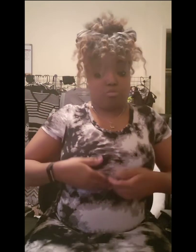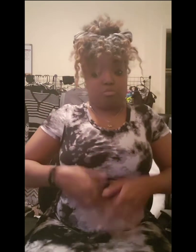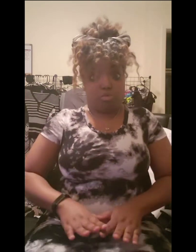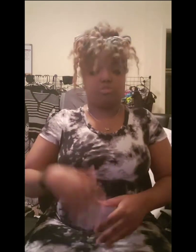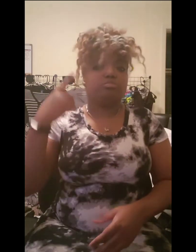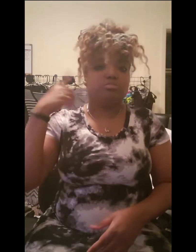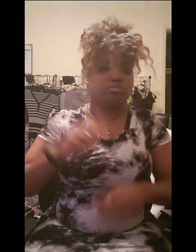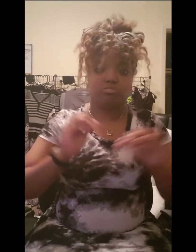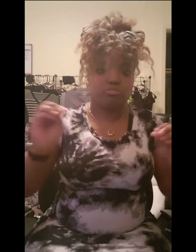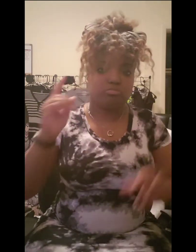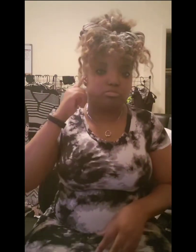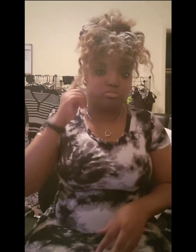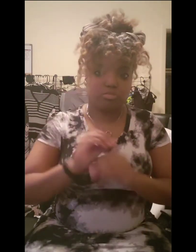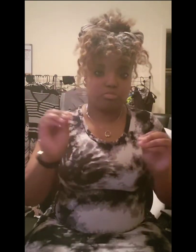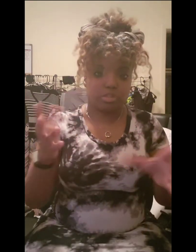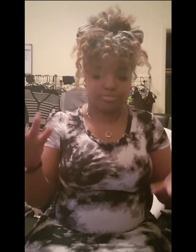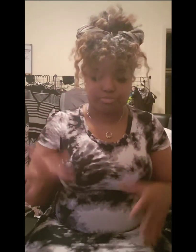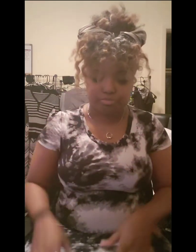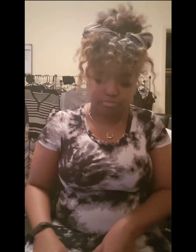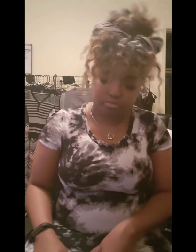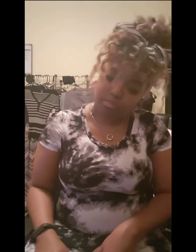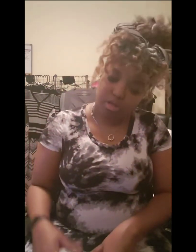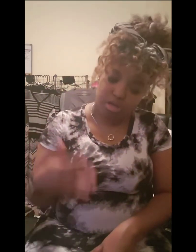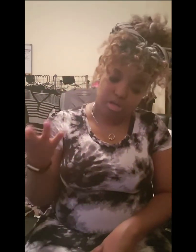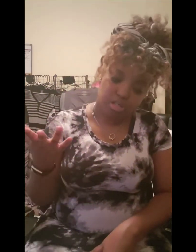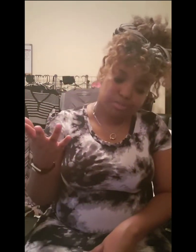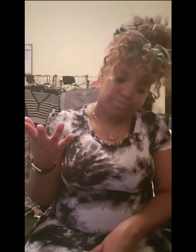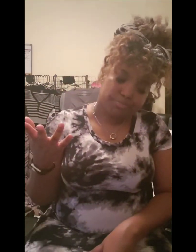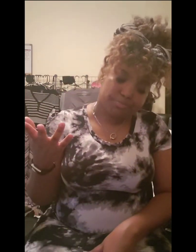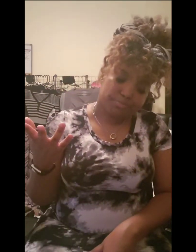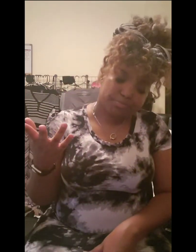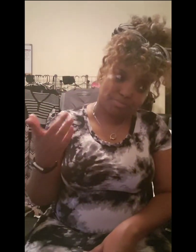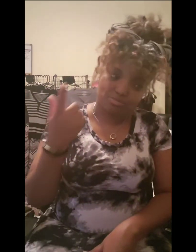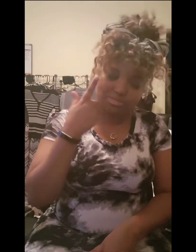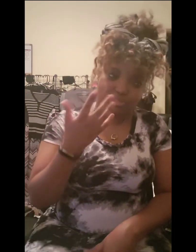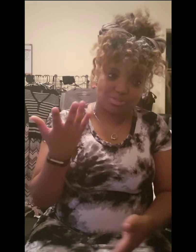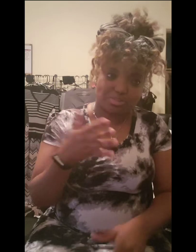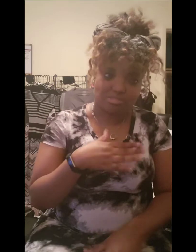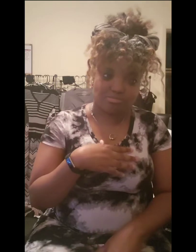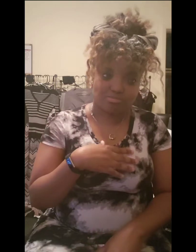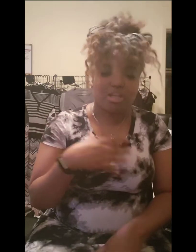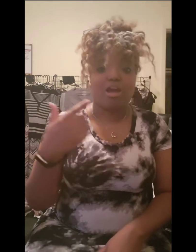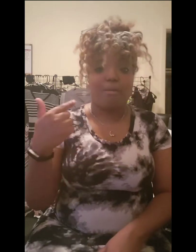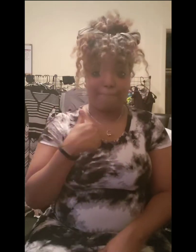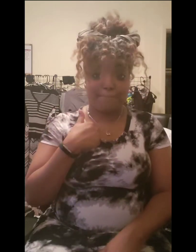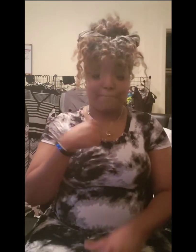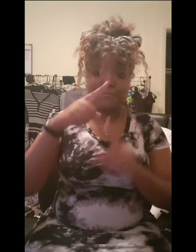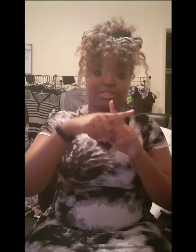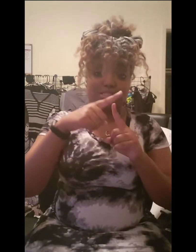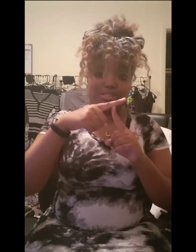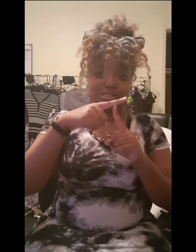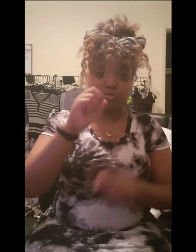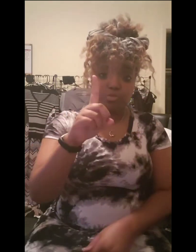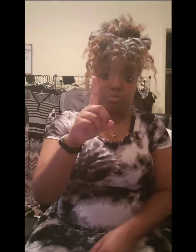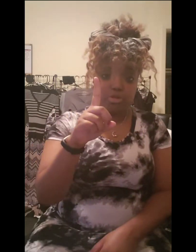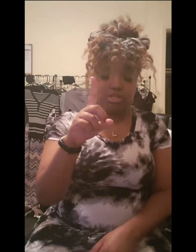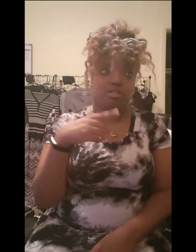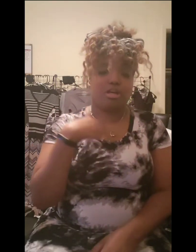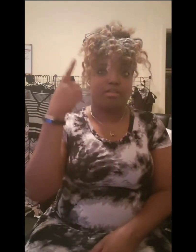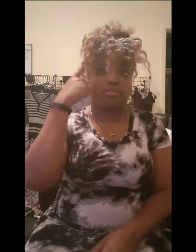hearing loss is congenital. You do get it from birth. It's not something that just happens, as you get older. So,